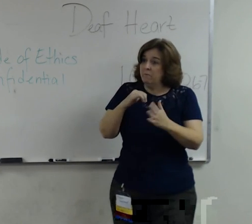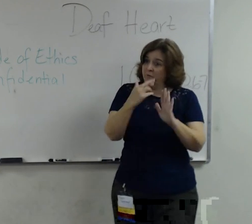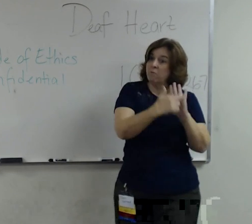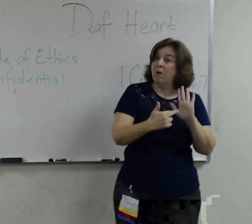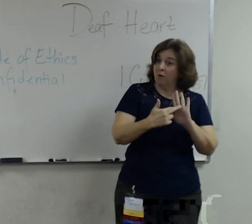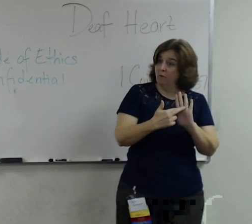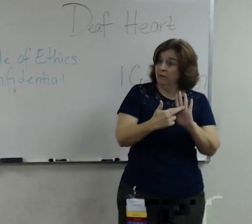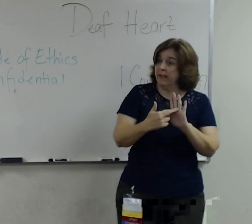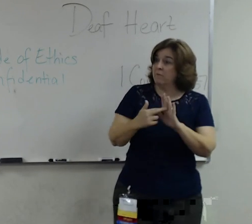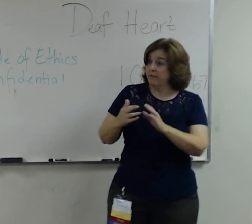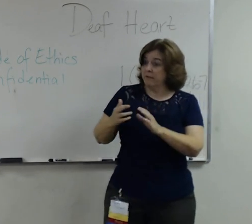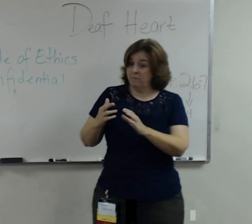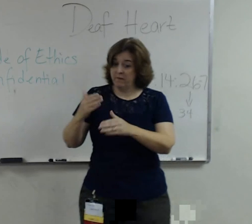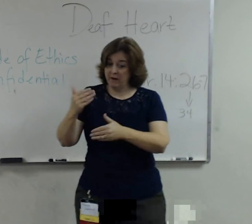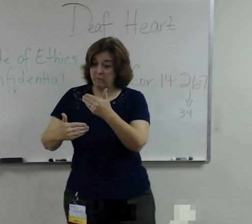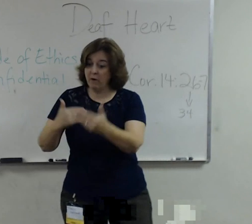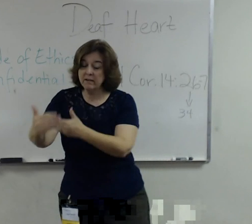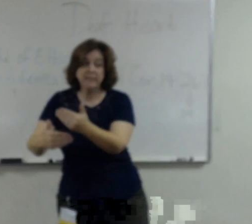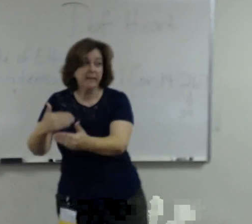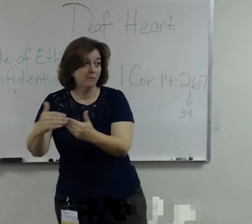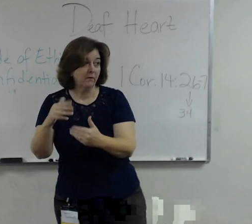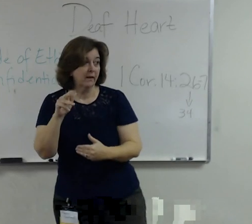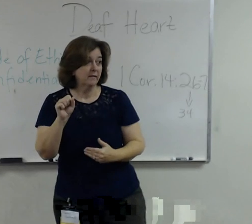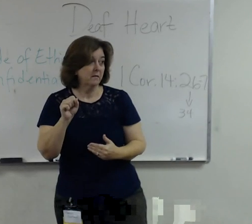the role and what the process was.